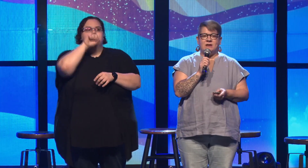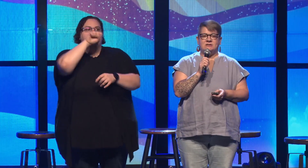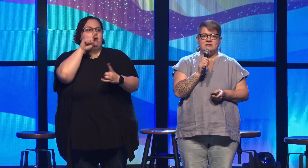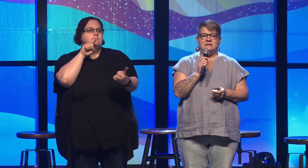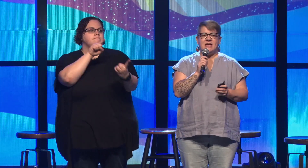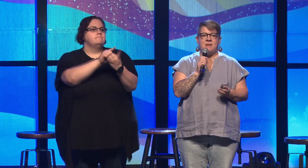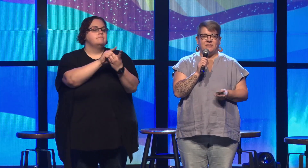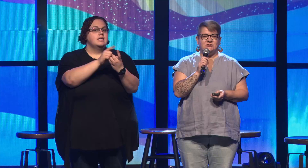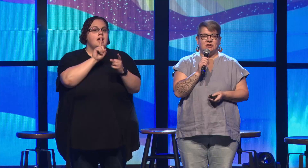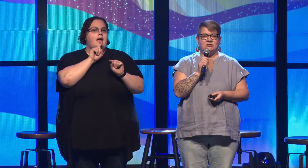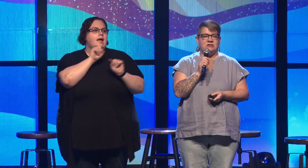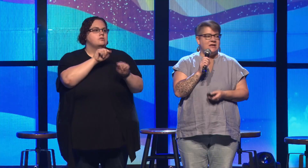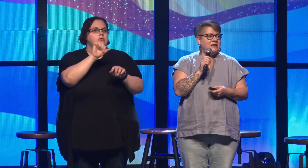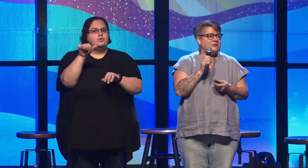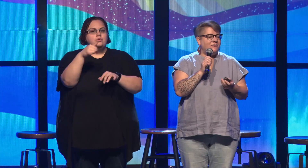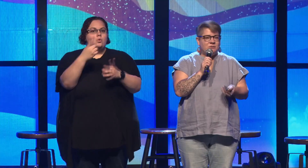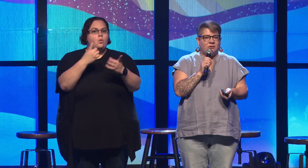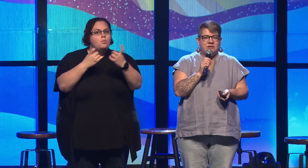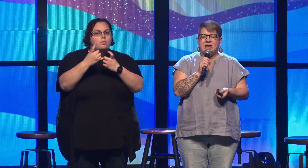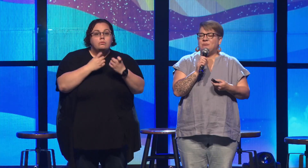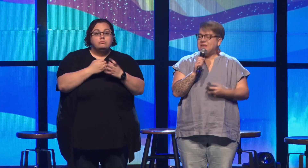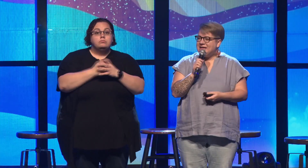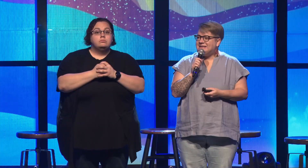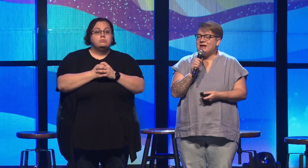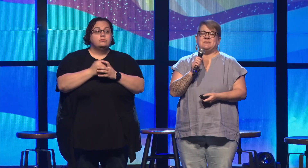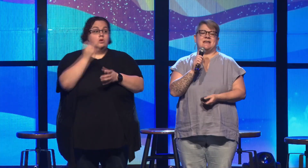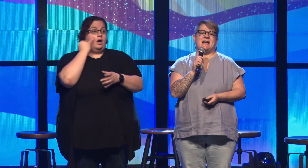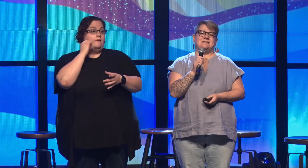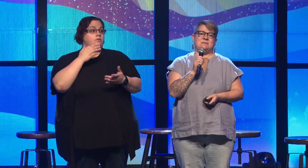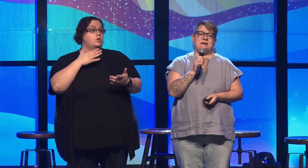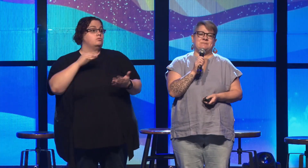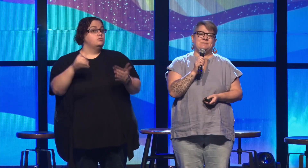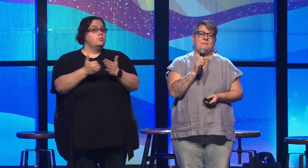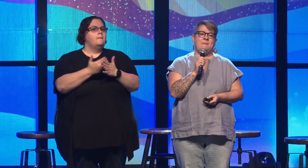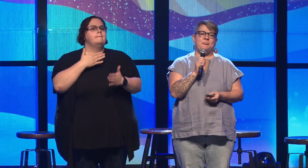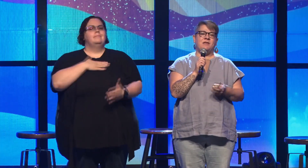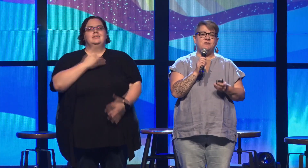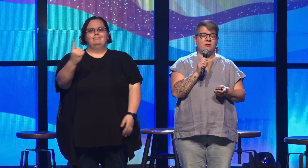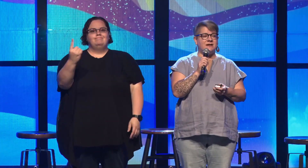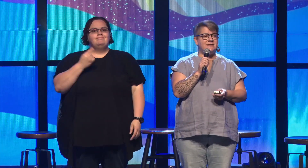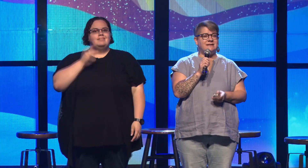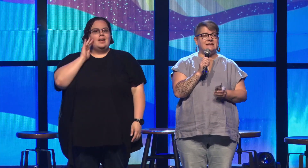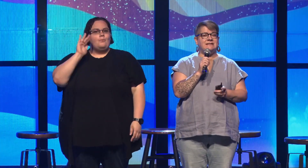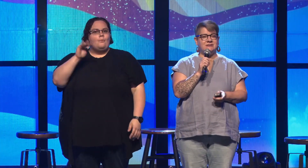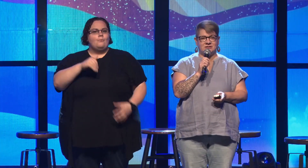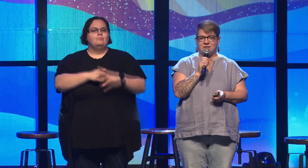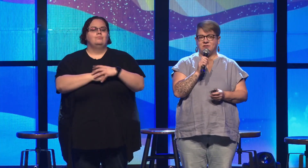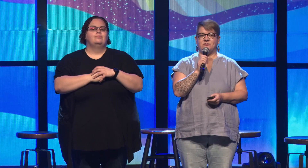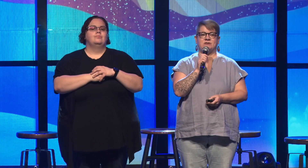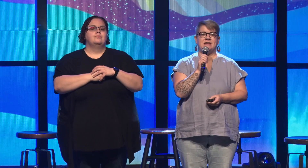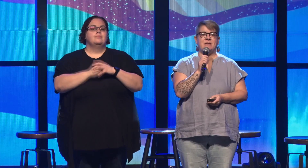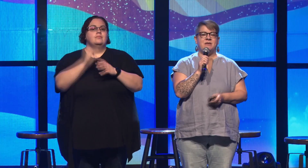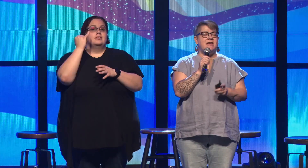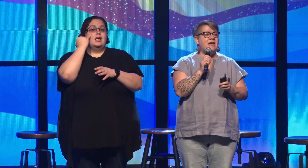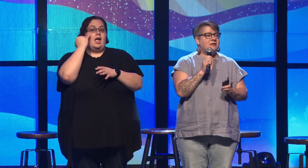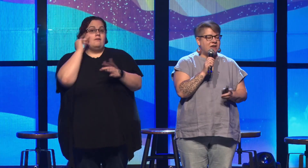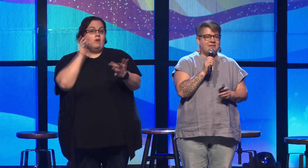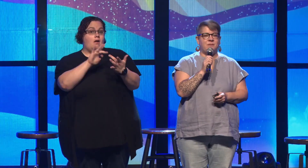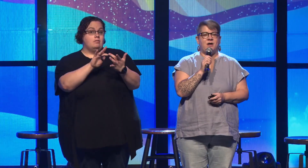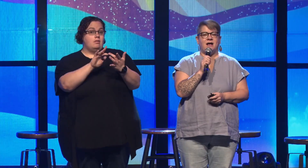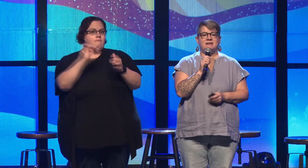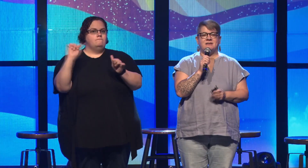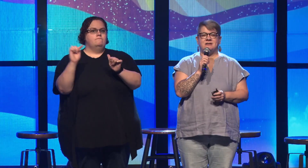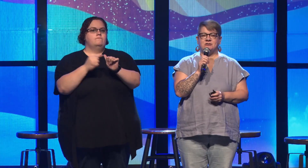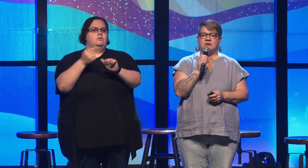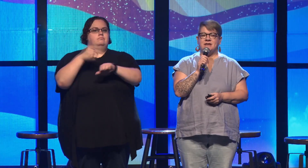any questions about the church, so if you are new here, please come say hi to me. If you are connecting digitally for the first time, check